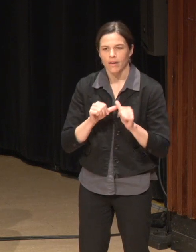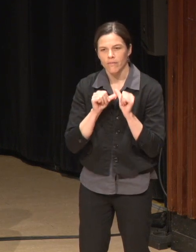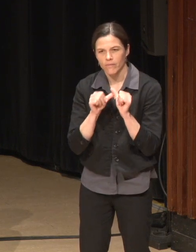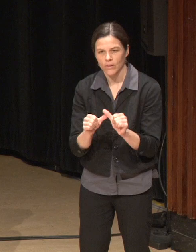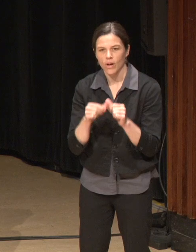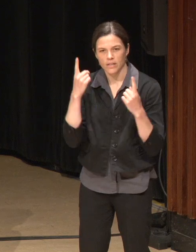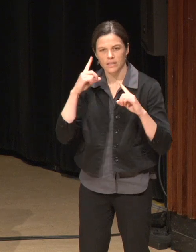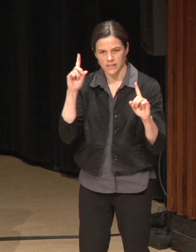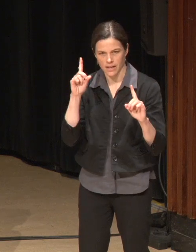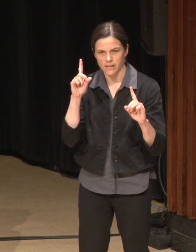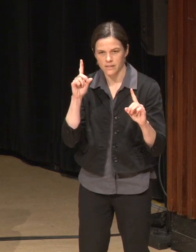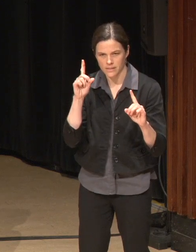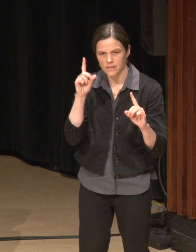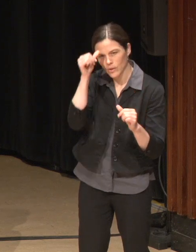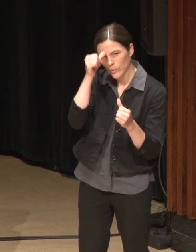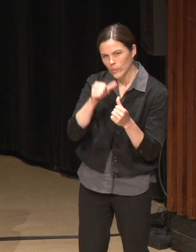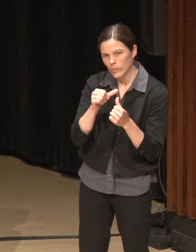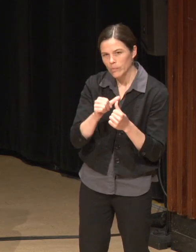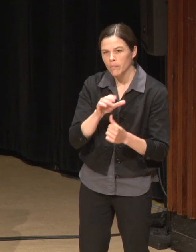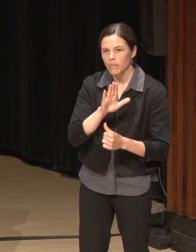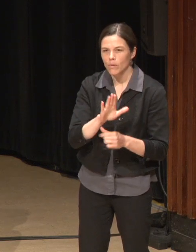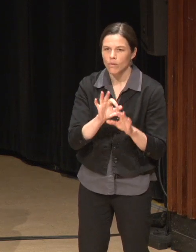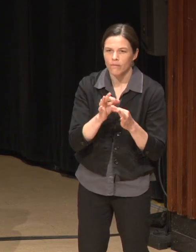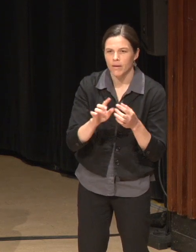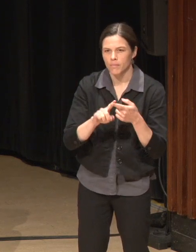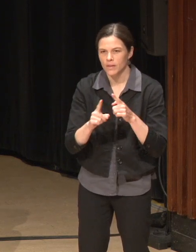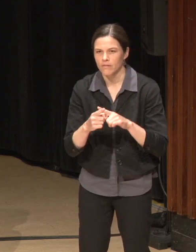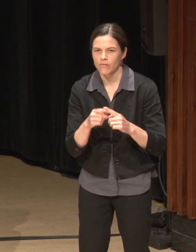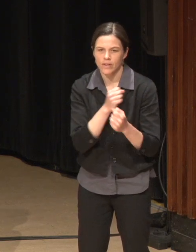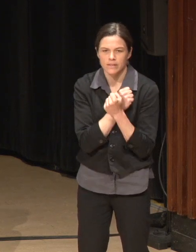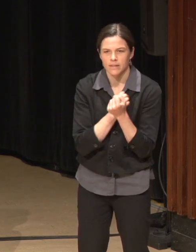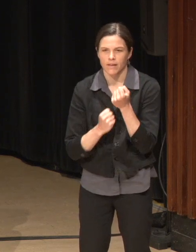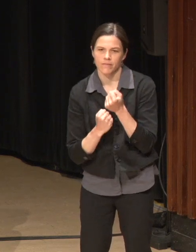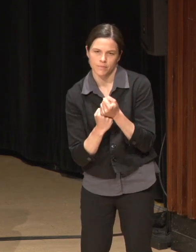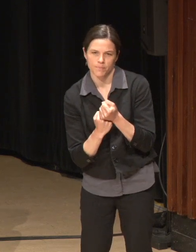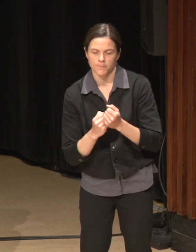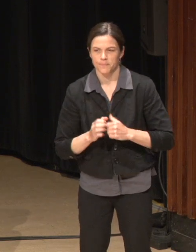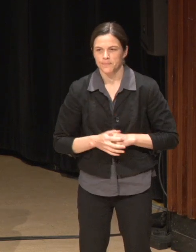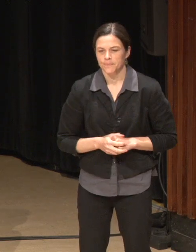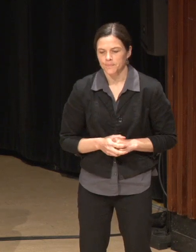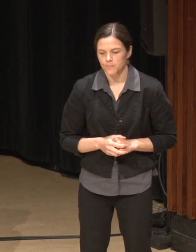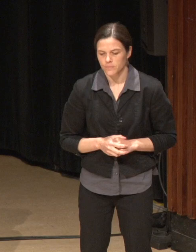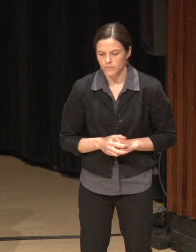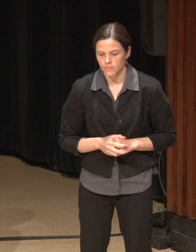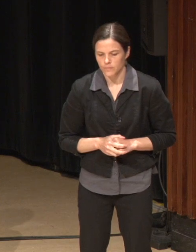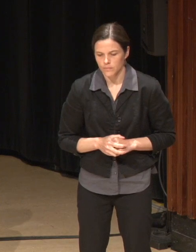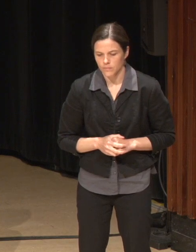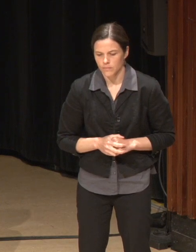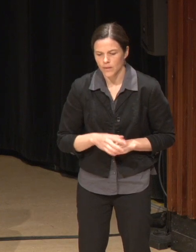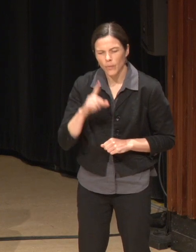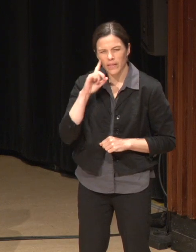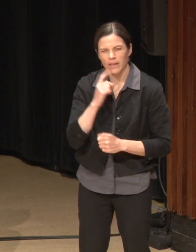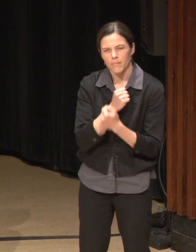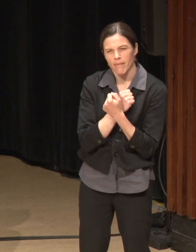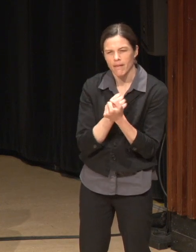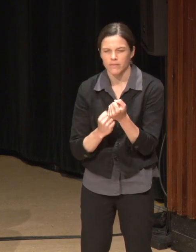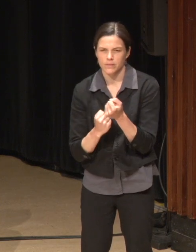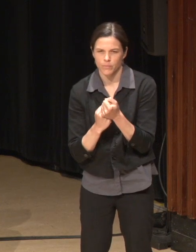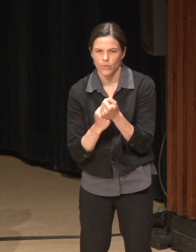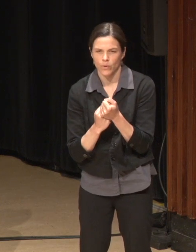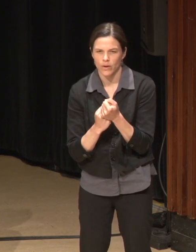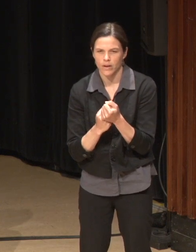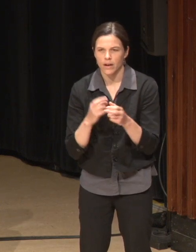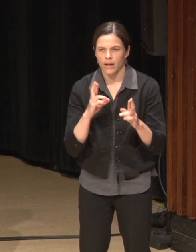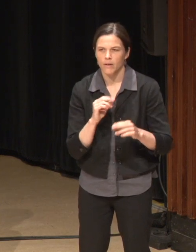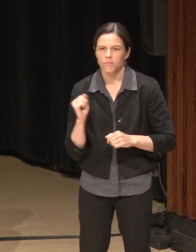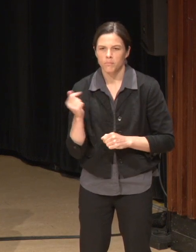and support of those who are most close to you. And as I think about the notion of love and support, I hope, graduates, you realize